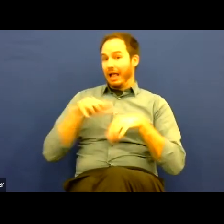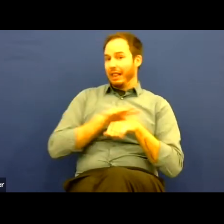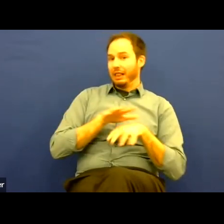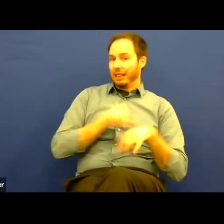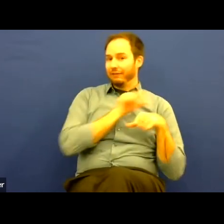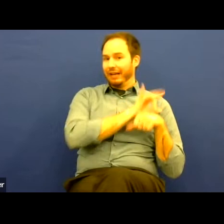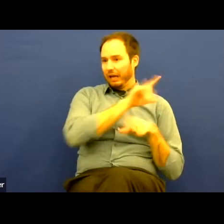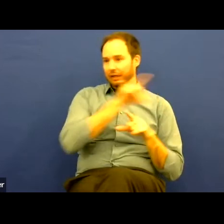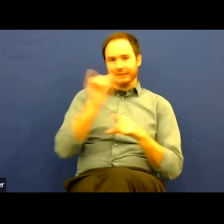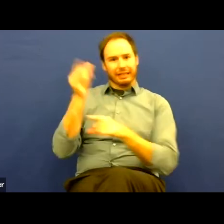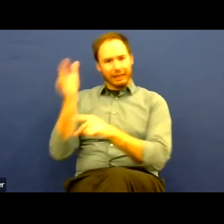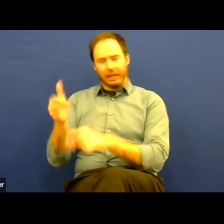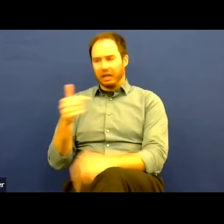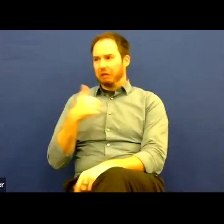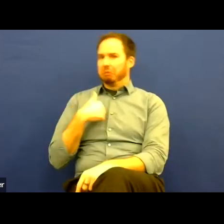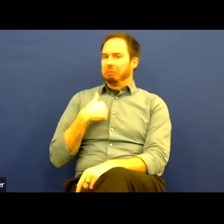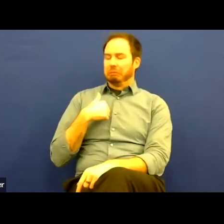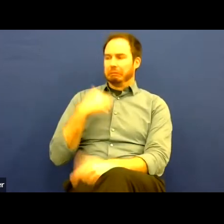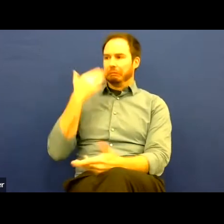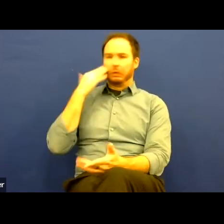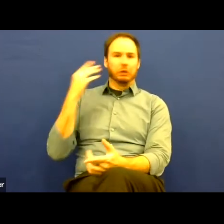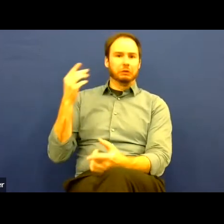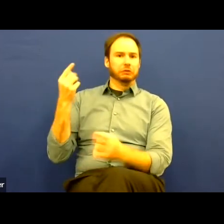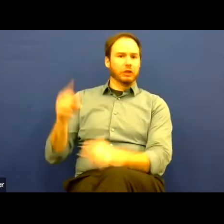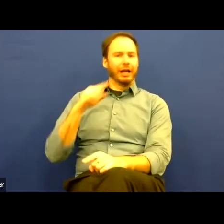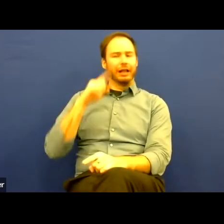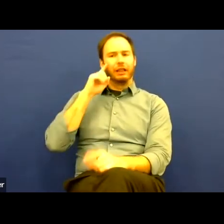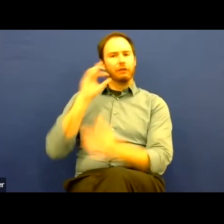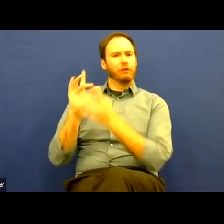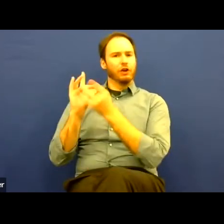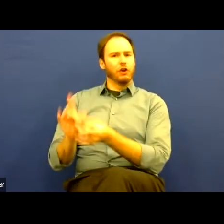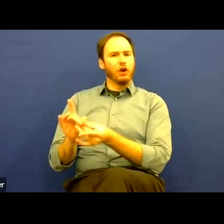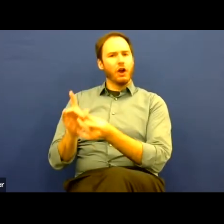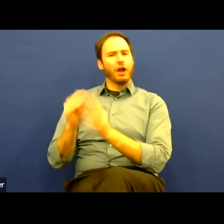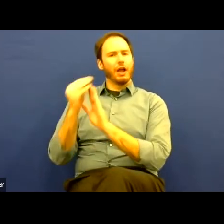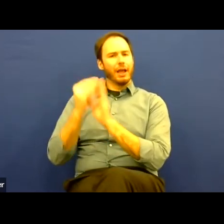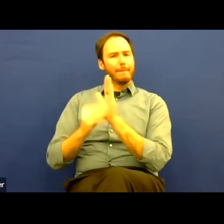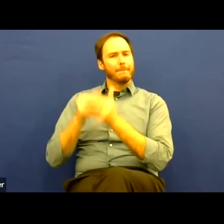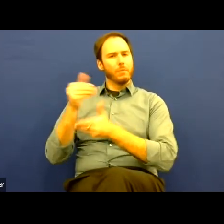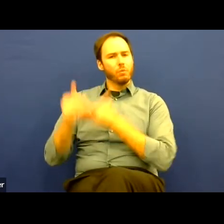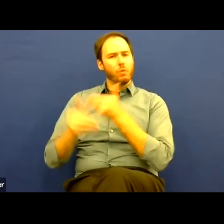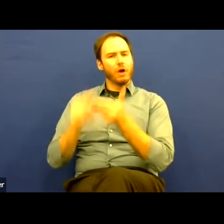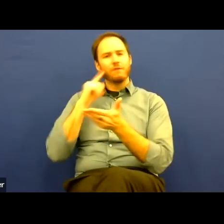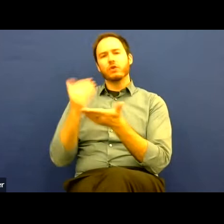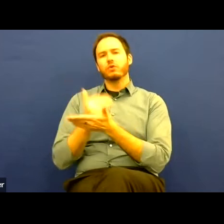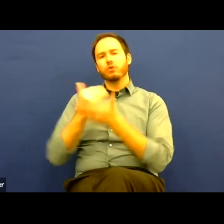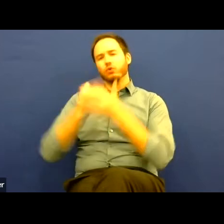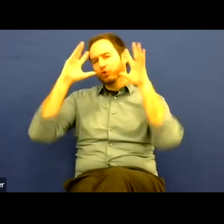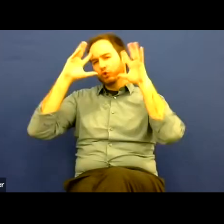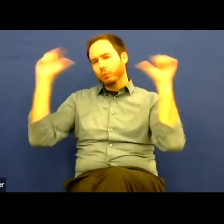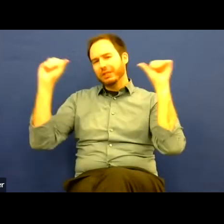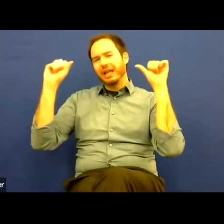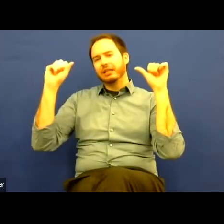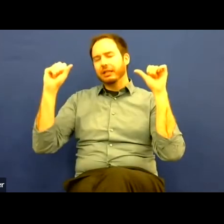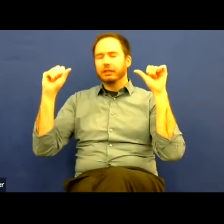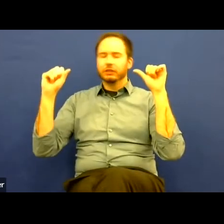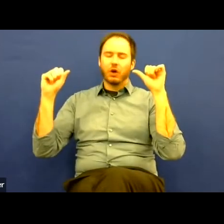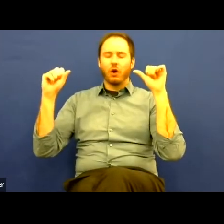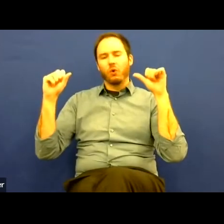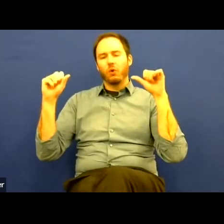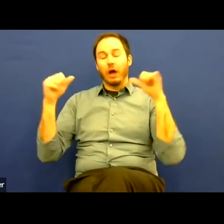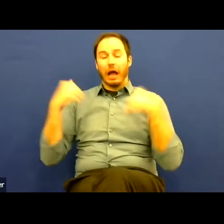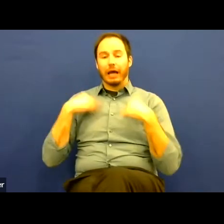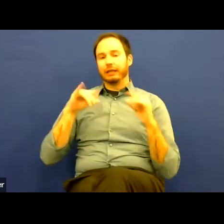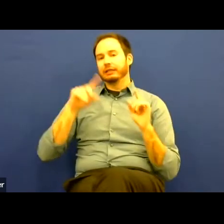And I don't know what the result was. I think it's regarding the application process for the new superintendent.